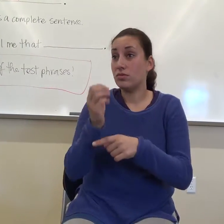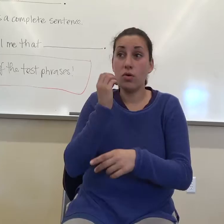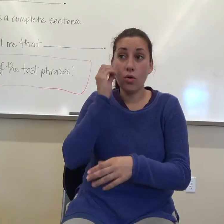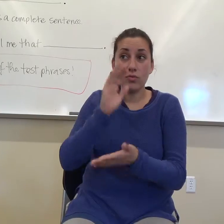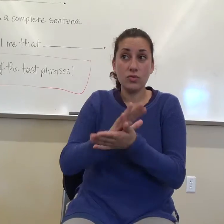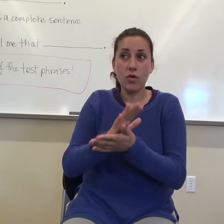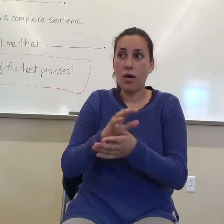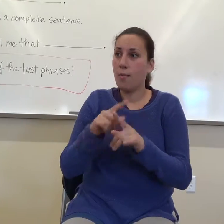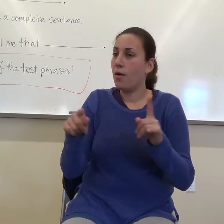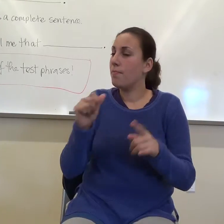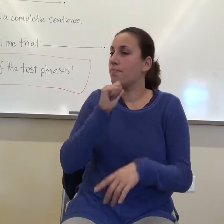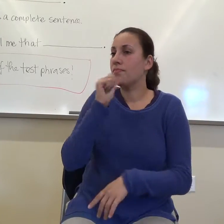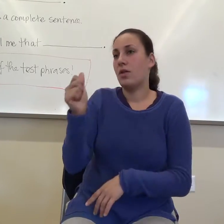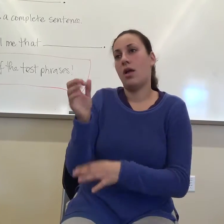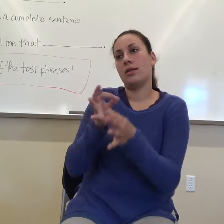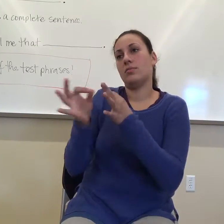Okay? Does that make sense? Okay.